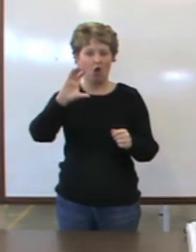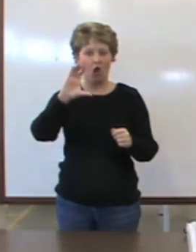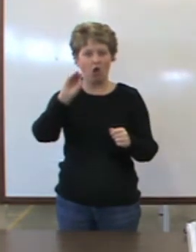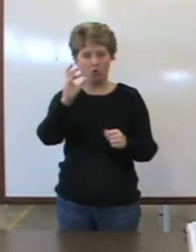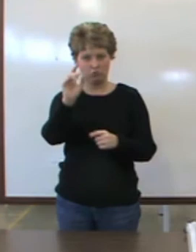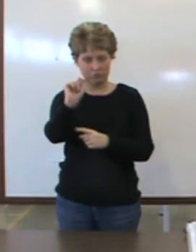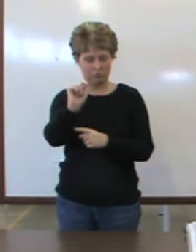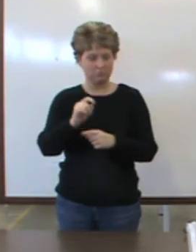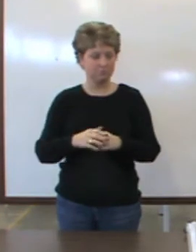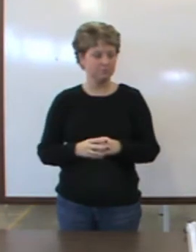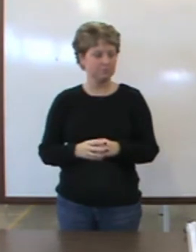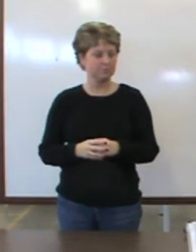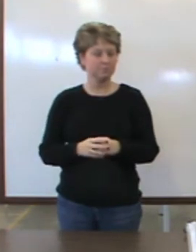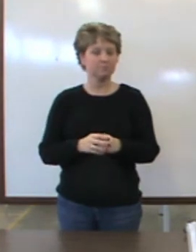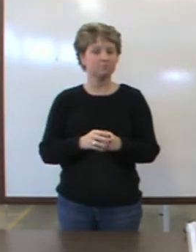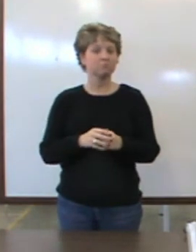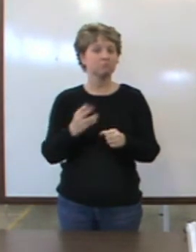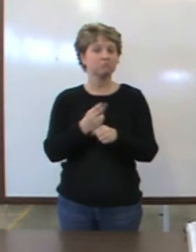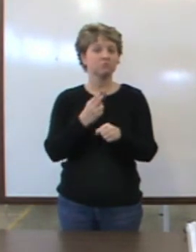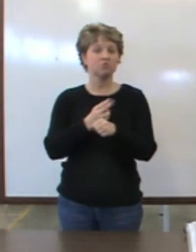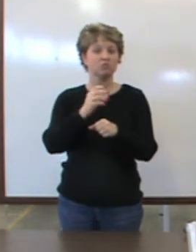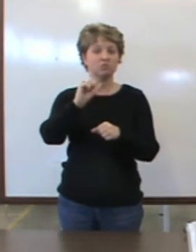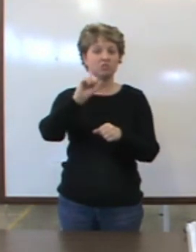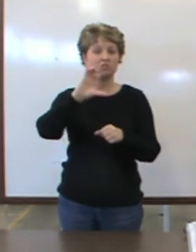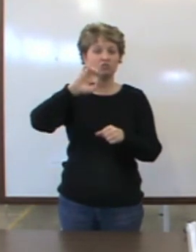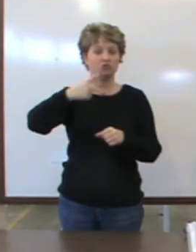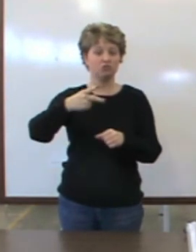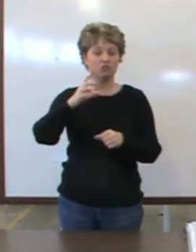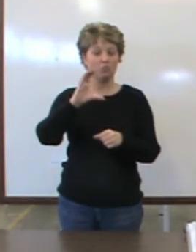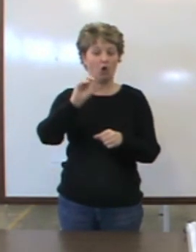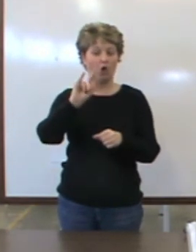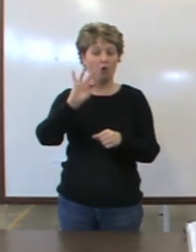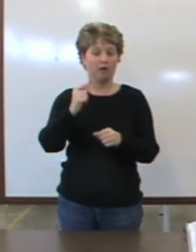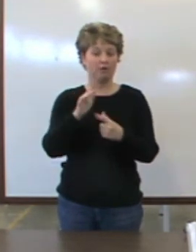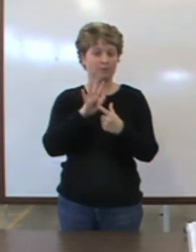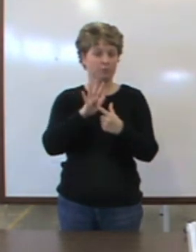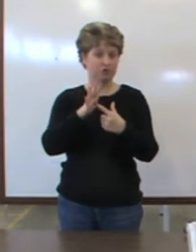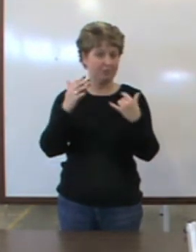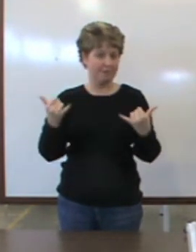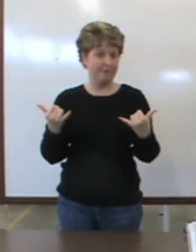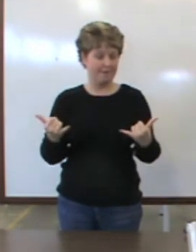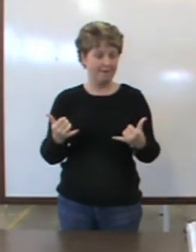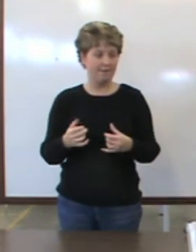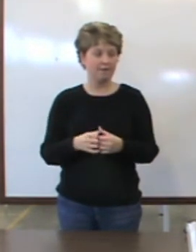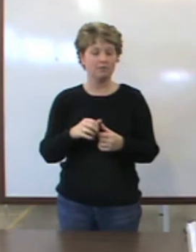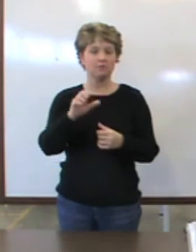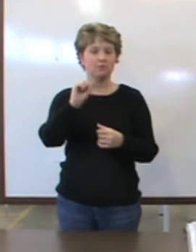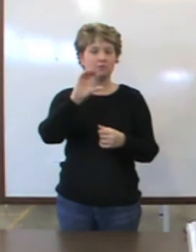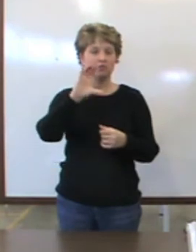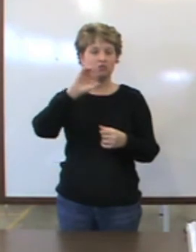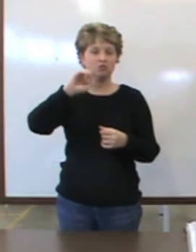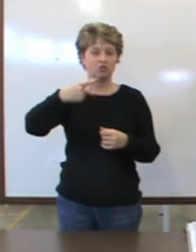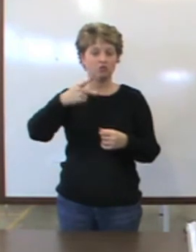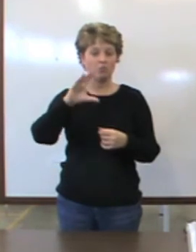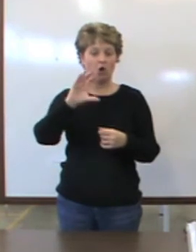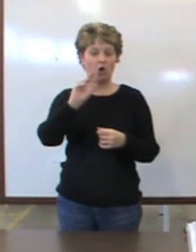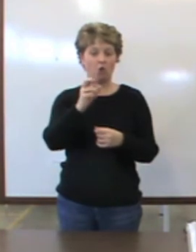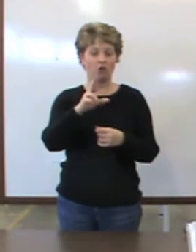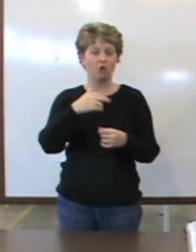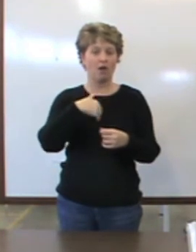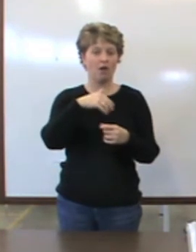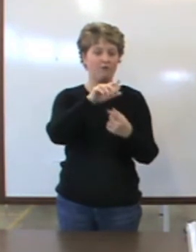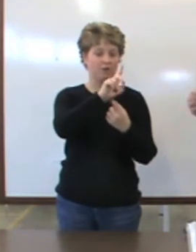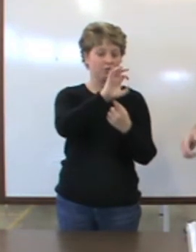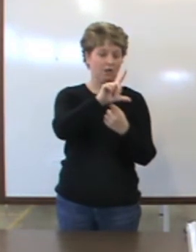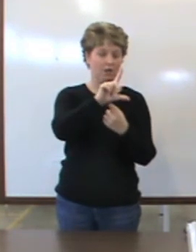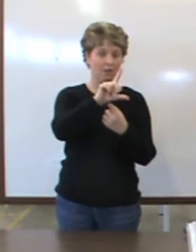I'm doing a scoop coating demonstration today. Scoop coater, you have a dull side